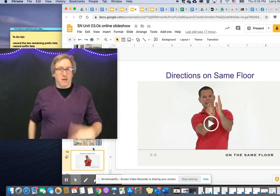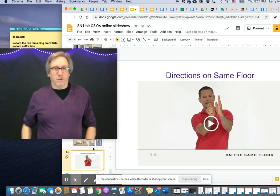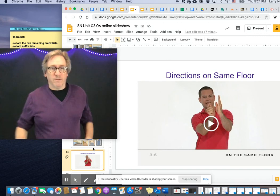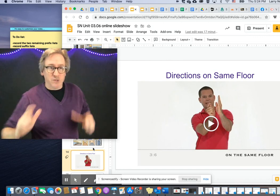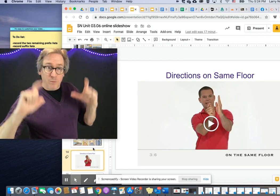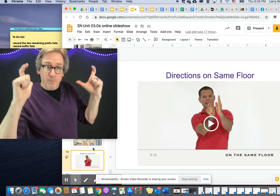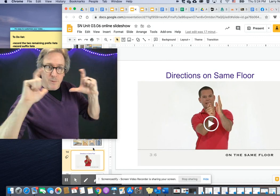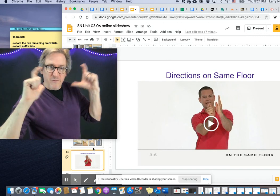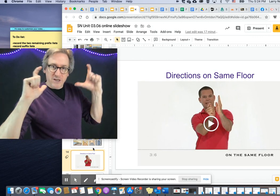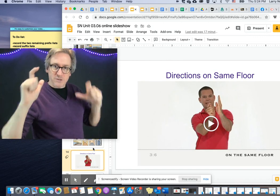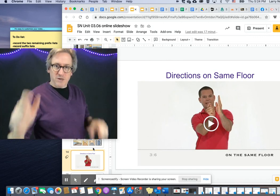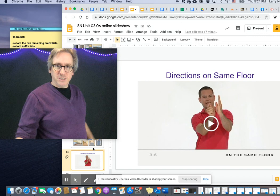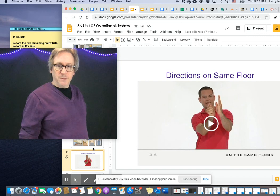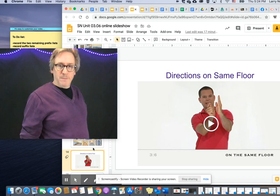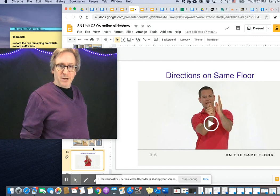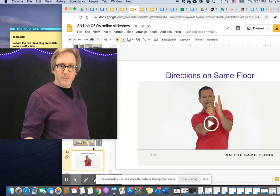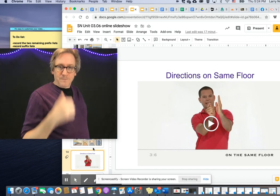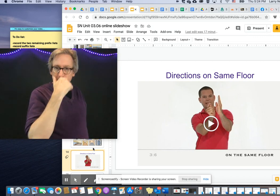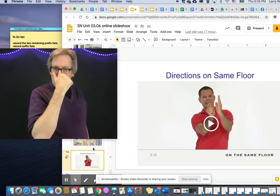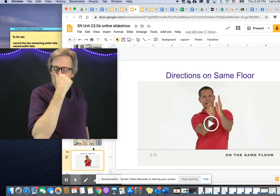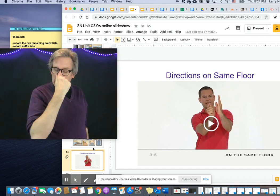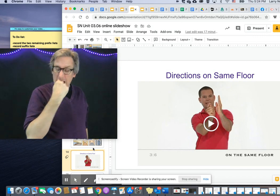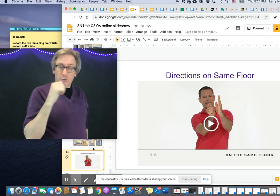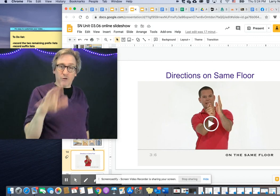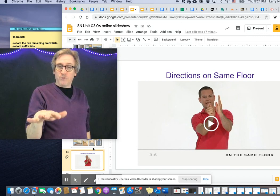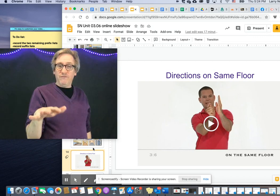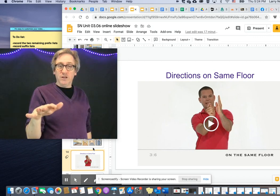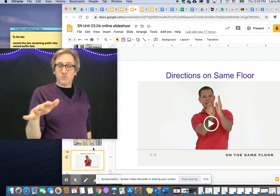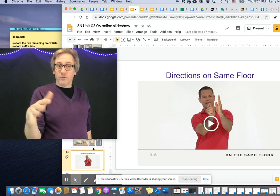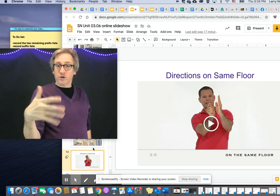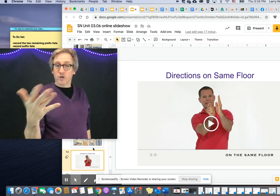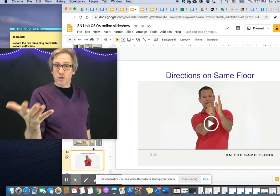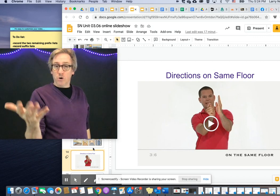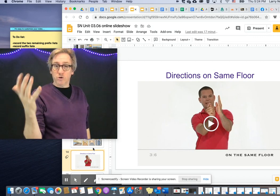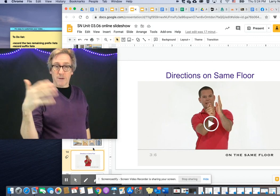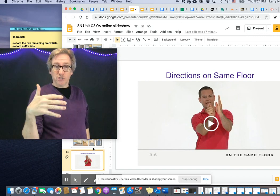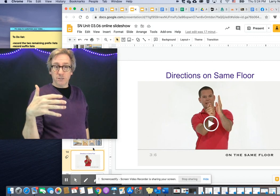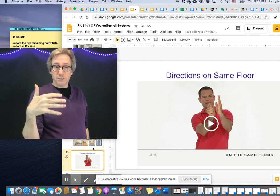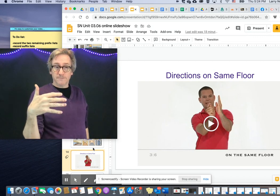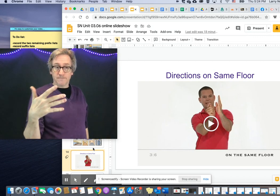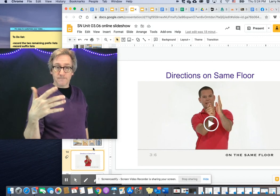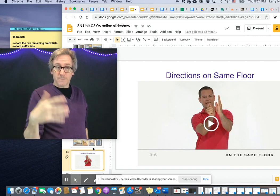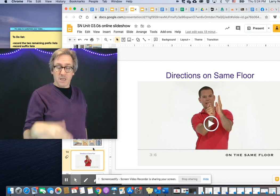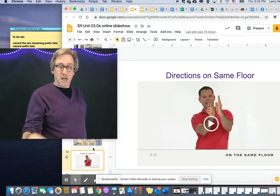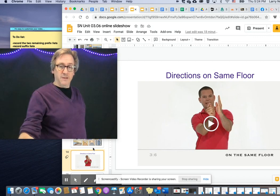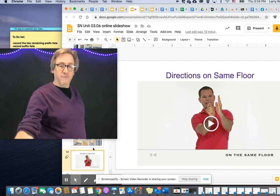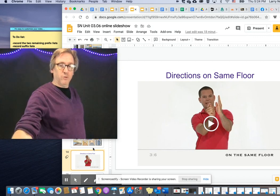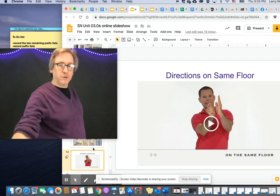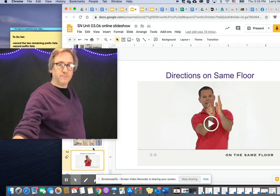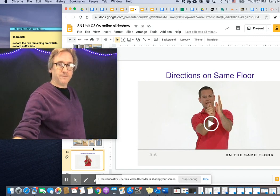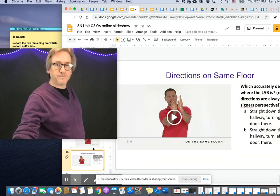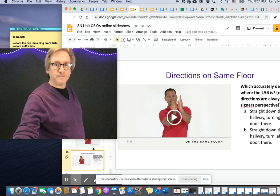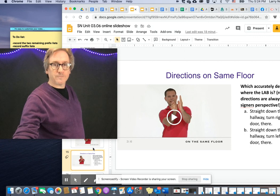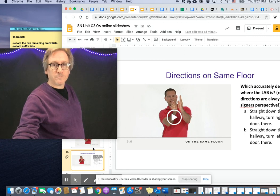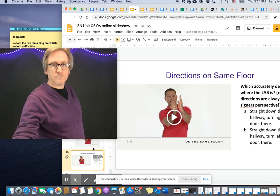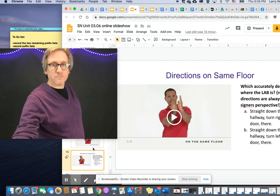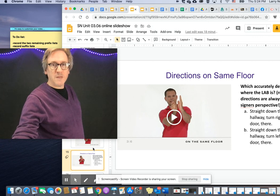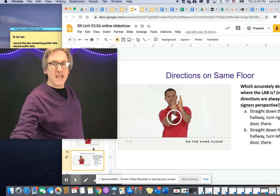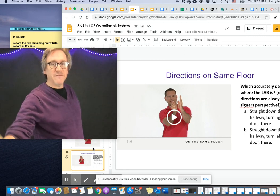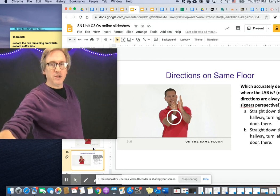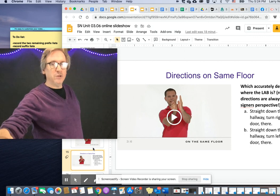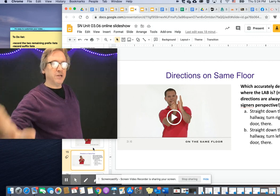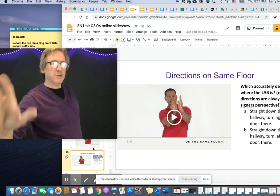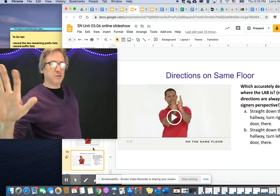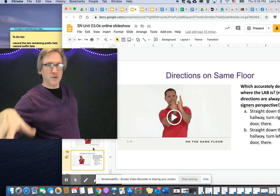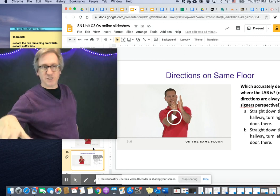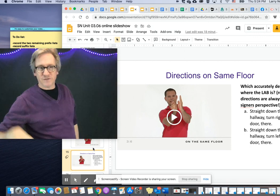Far down, right? So the facial expression's a bit bigger. Now, there are 3 videos where they're going to show directions on the floor. And